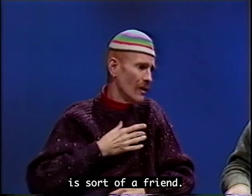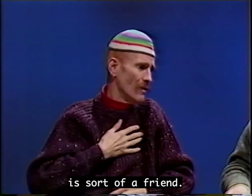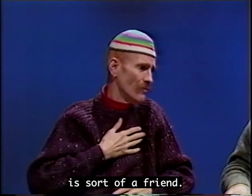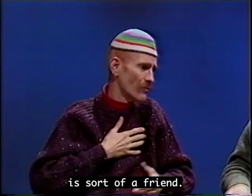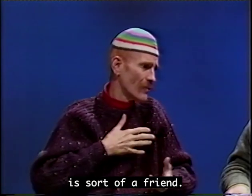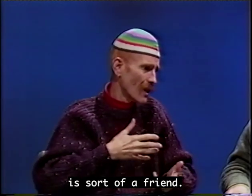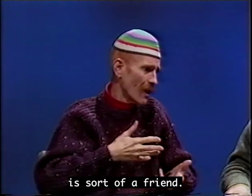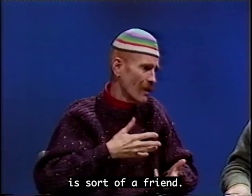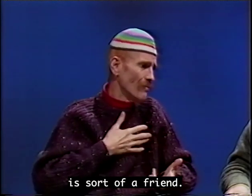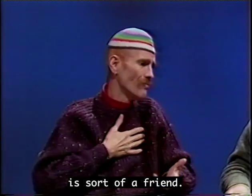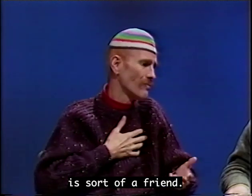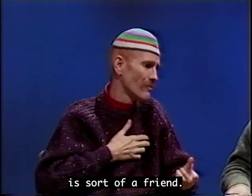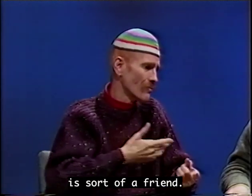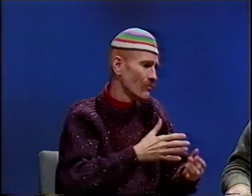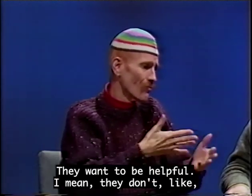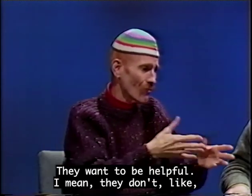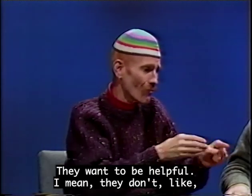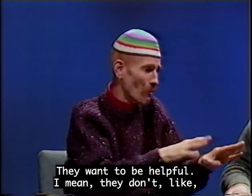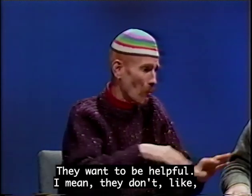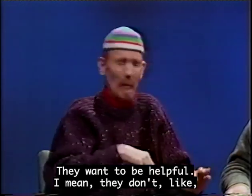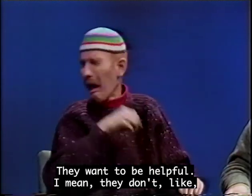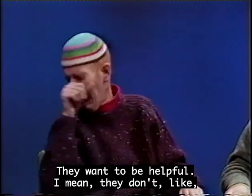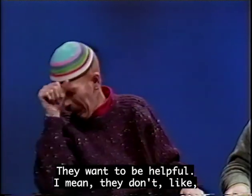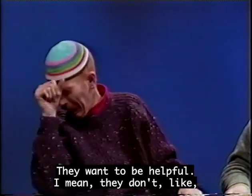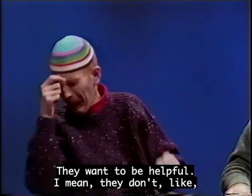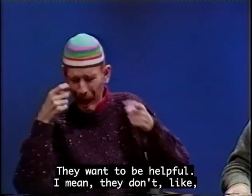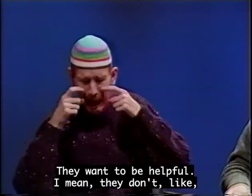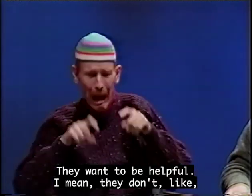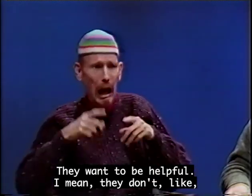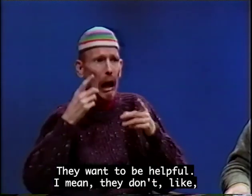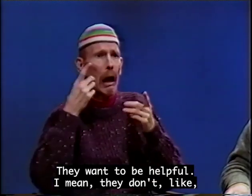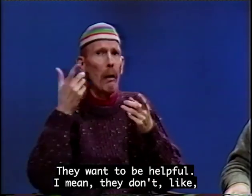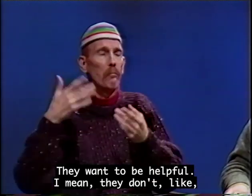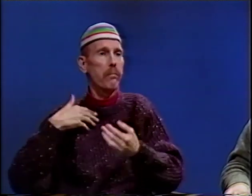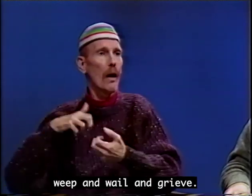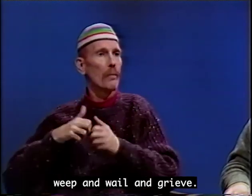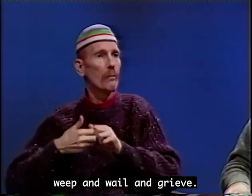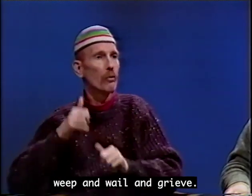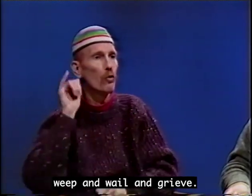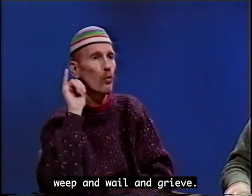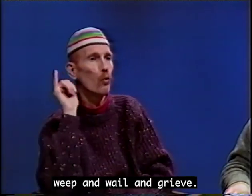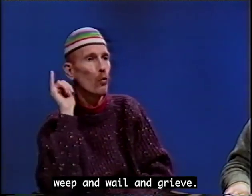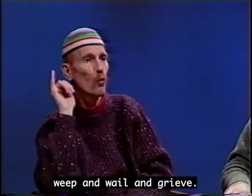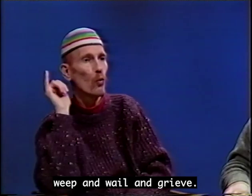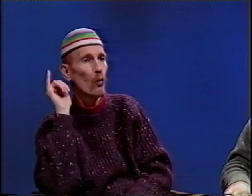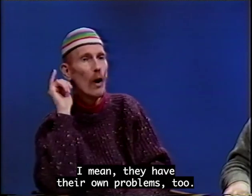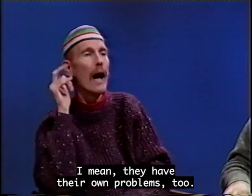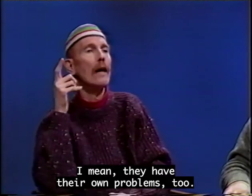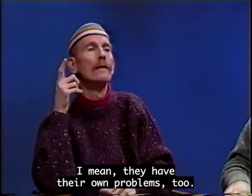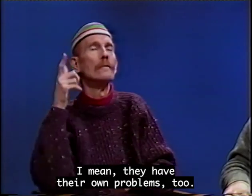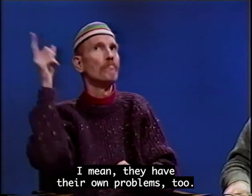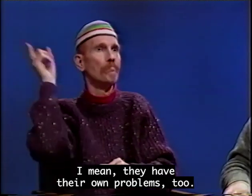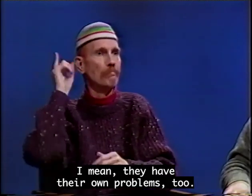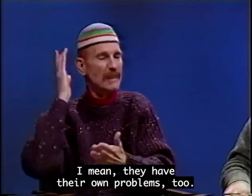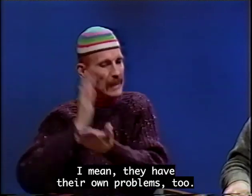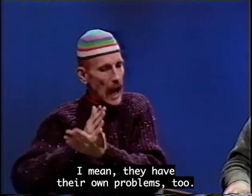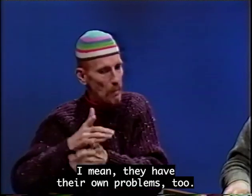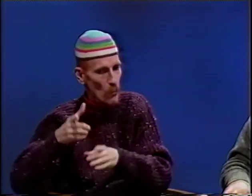is sort of a friend. They want to be helpful. I mean, they don't like weep and wail and grieve. I mean, they have their own problems too. I